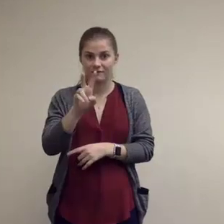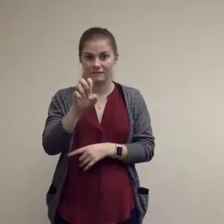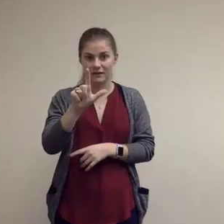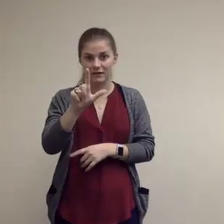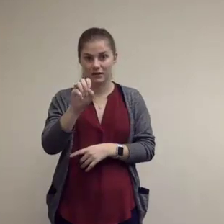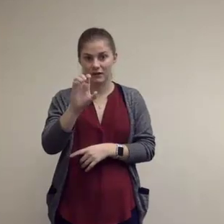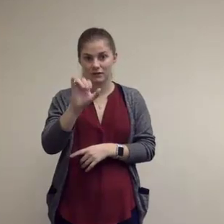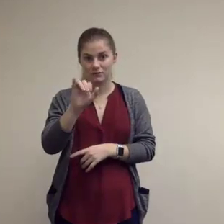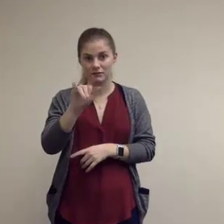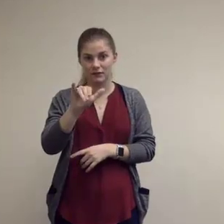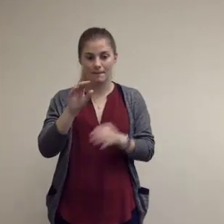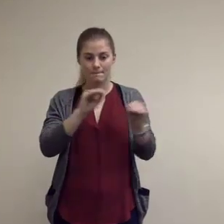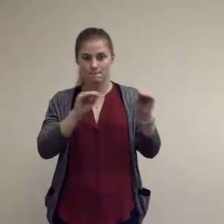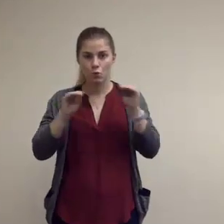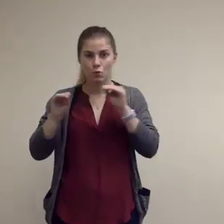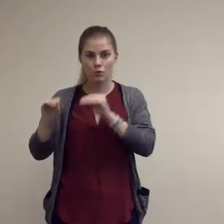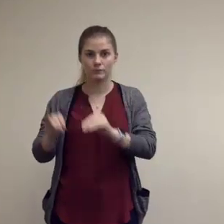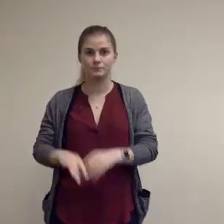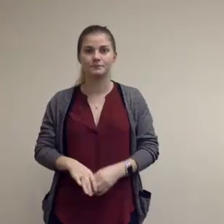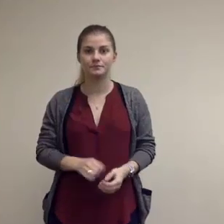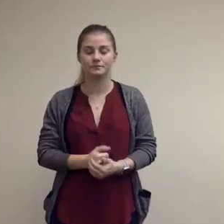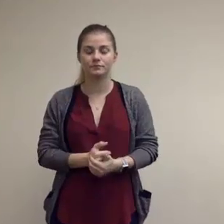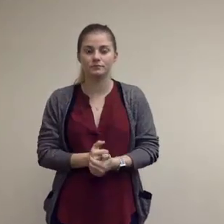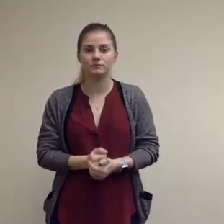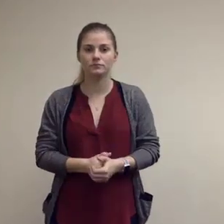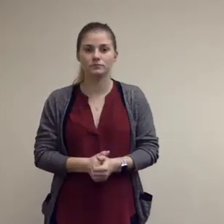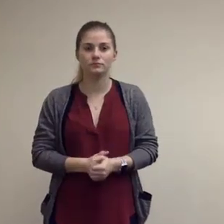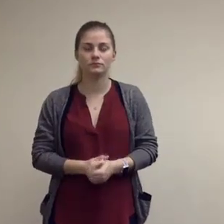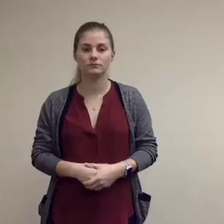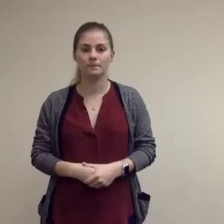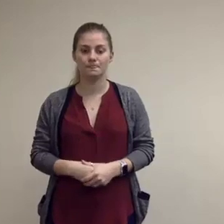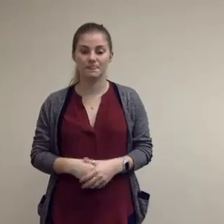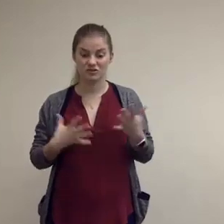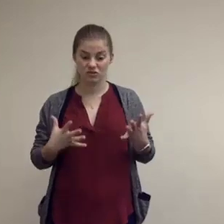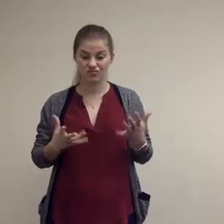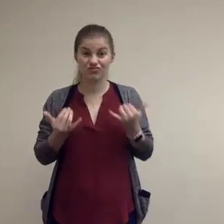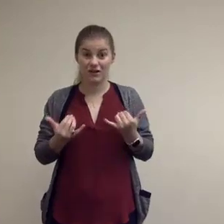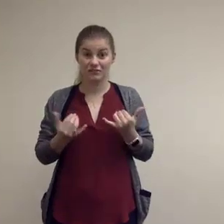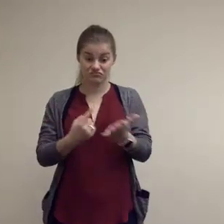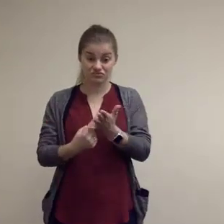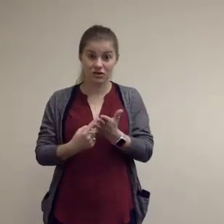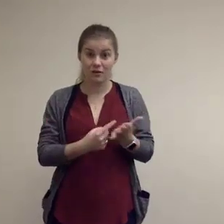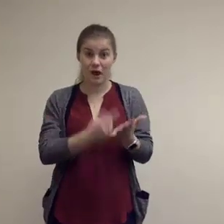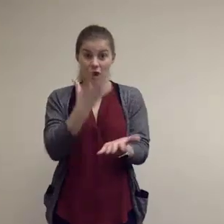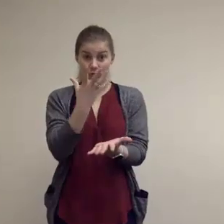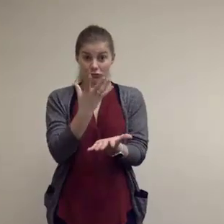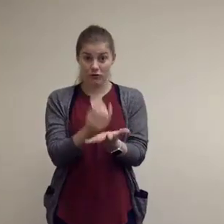story. All right, we'll save that for a couple more sections. So this section talks about gravity. The important thing to remember is that mass doubles